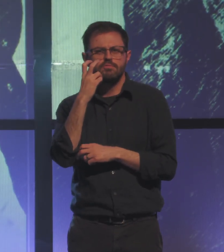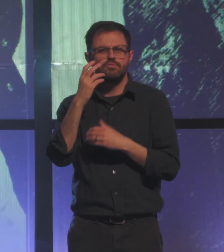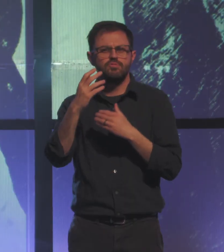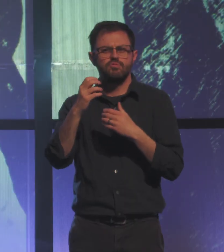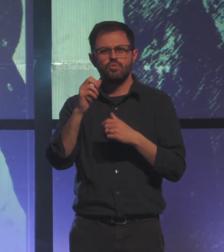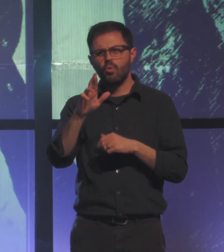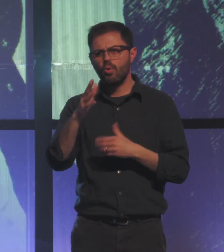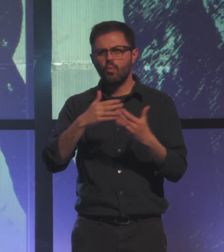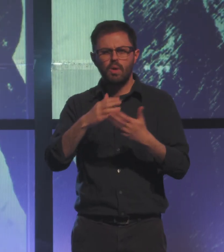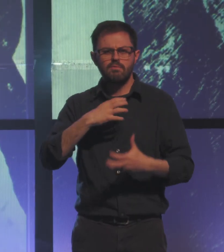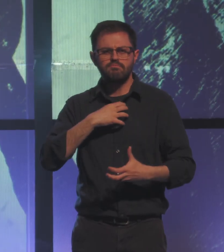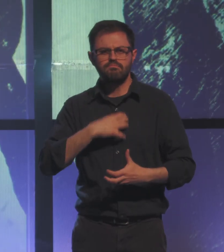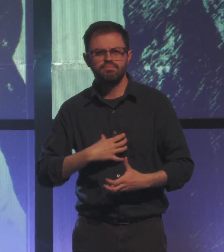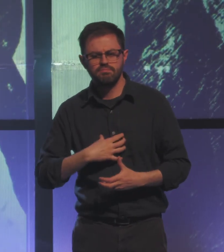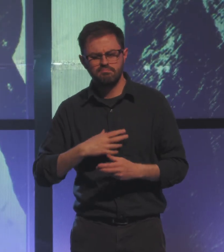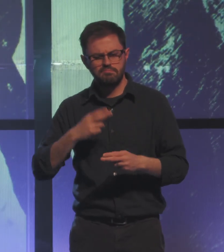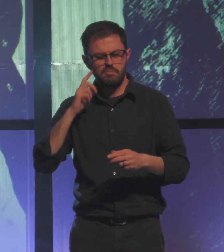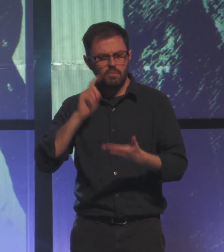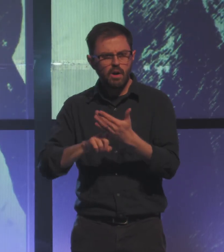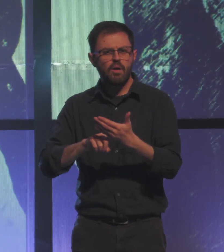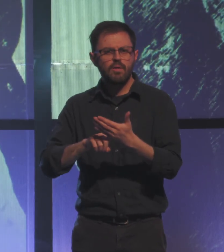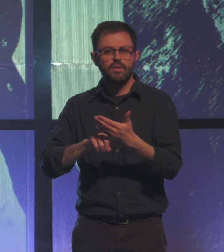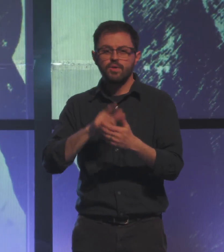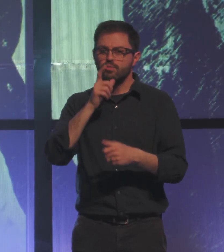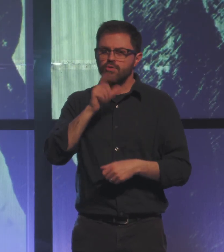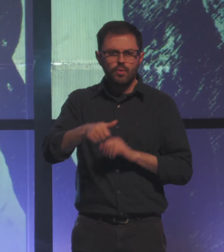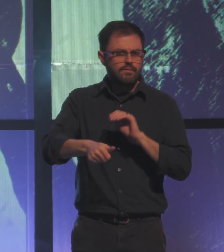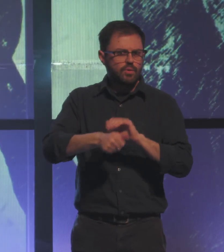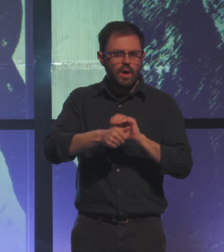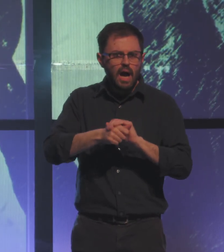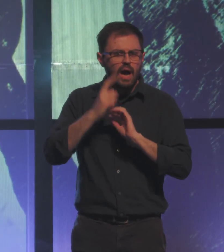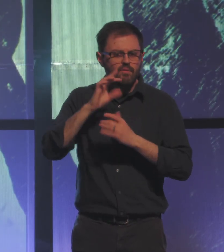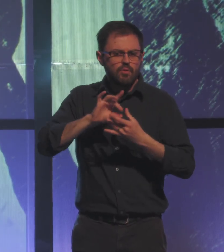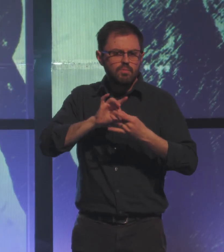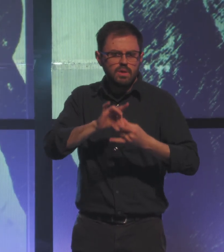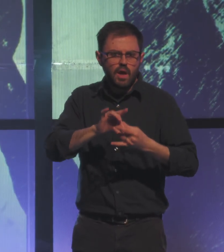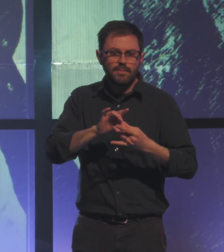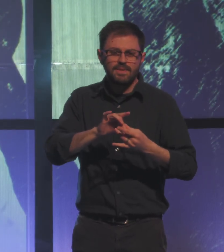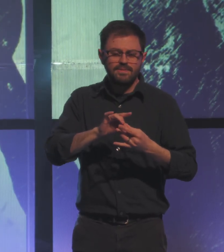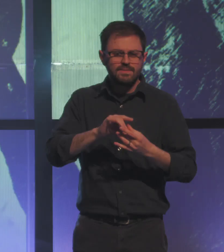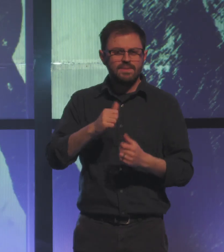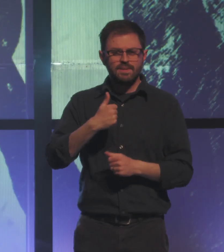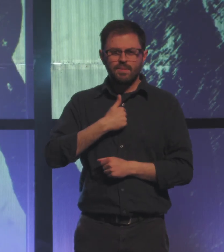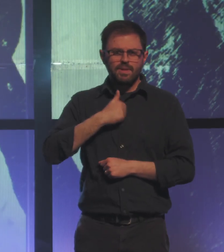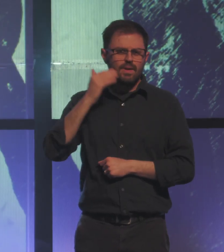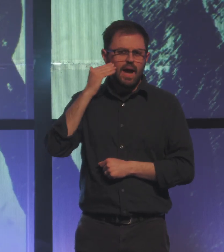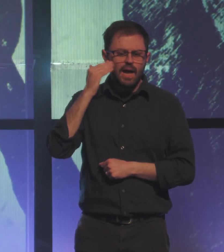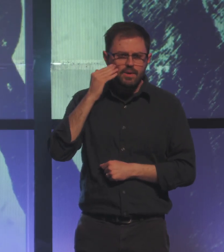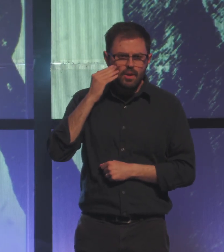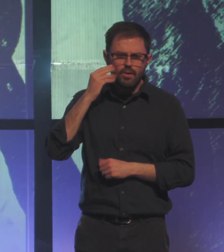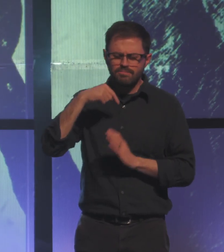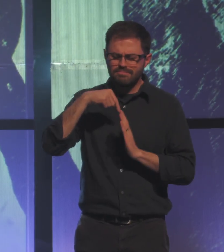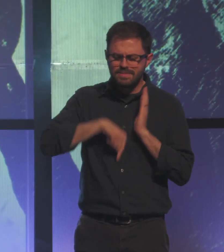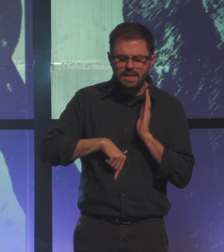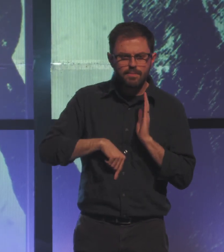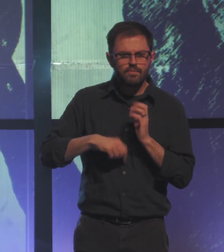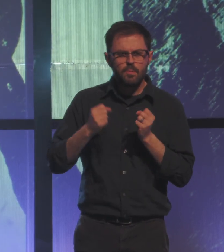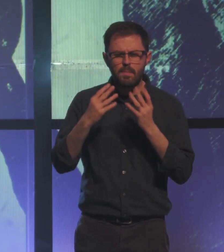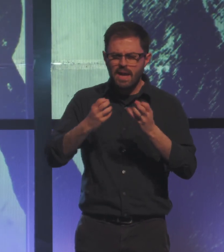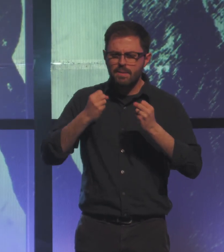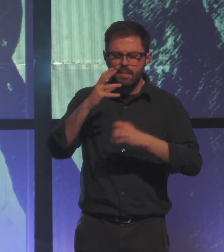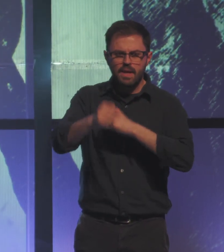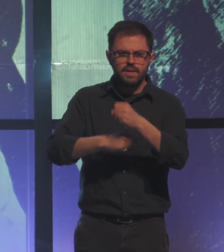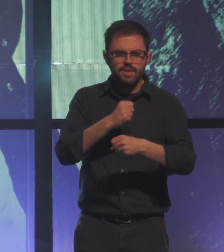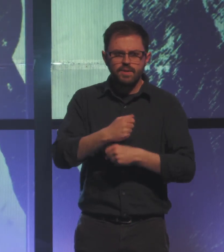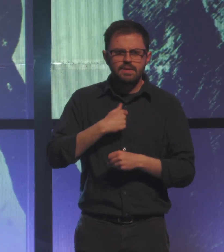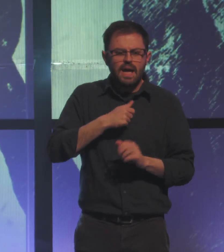You don't have to hide to belong. I know for decades I hid because it was the only way that I felt like I